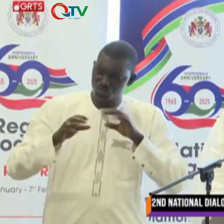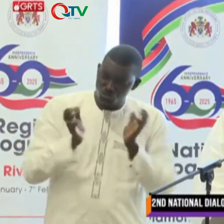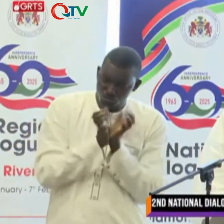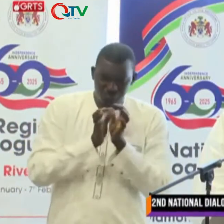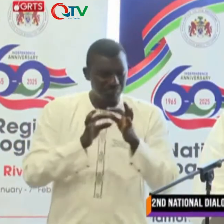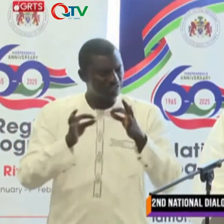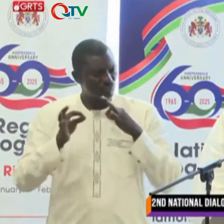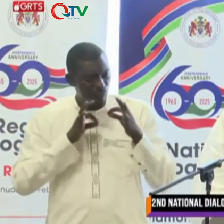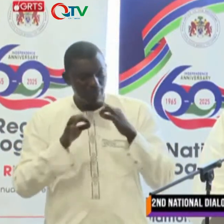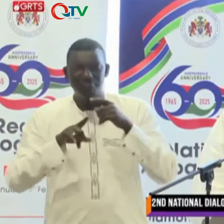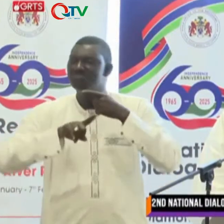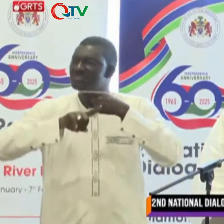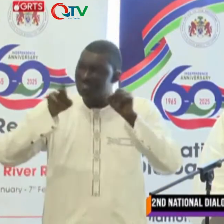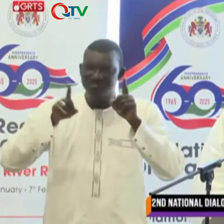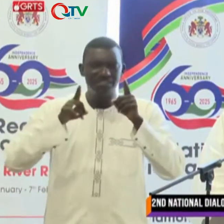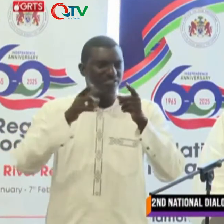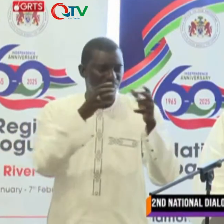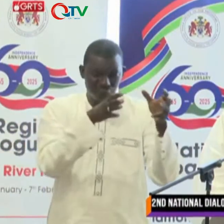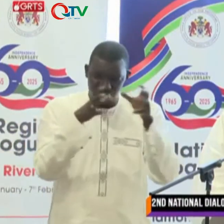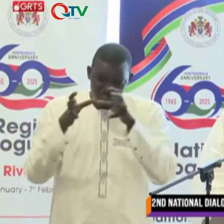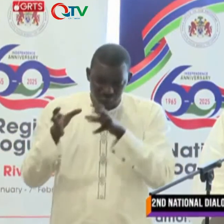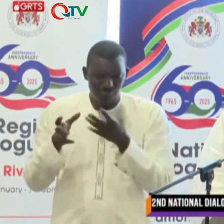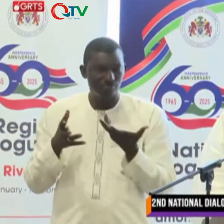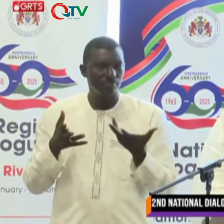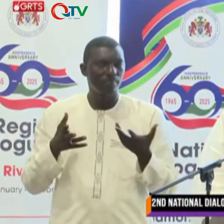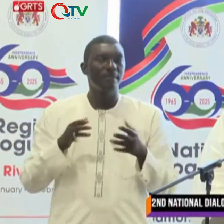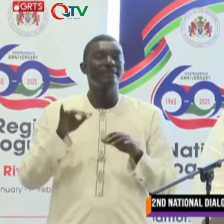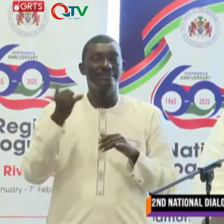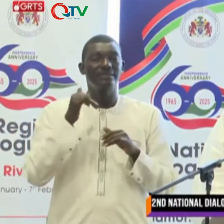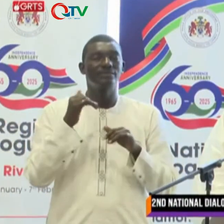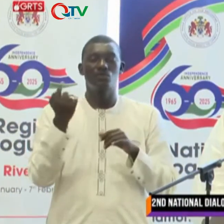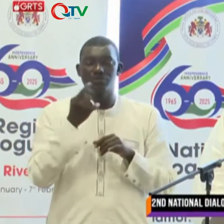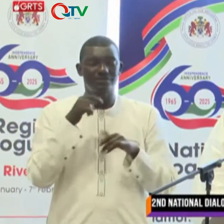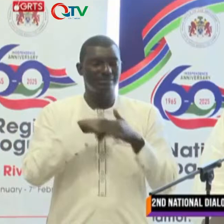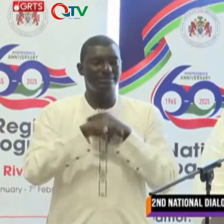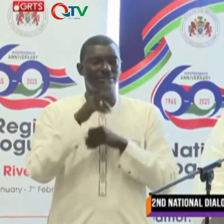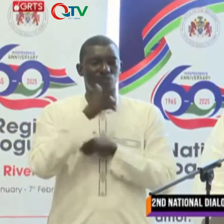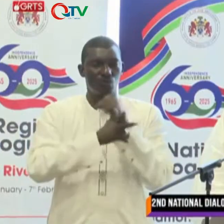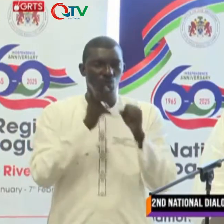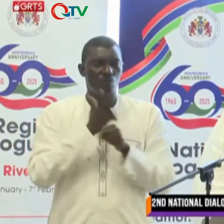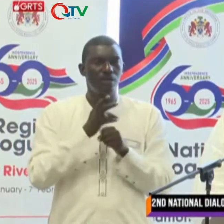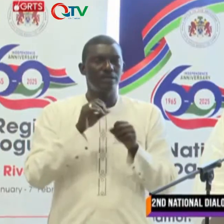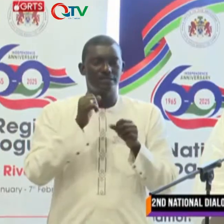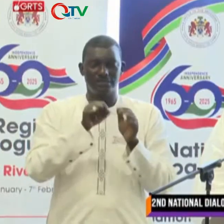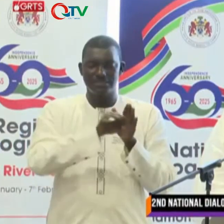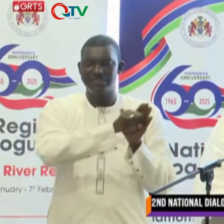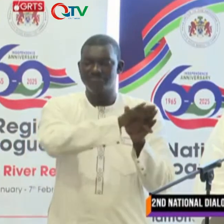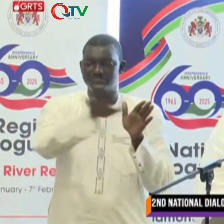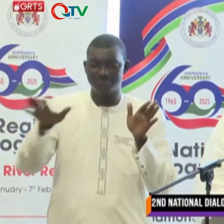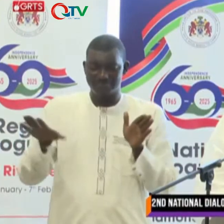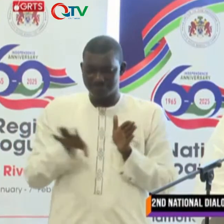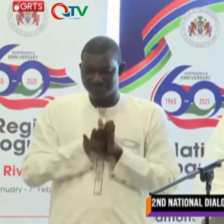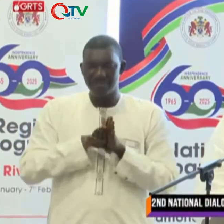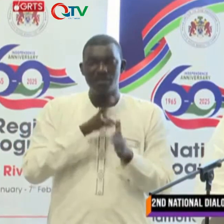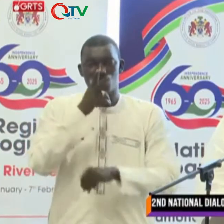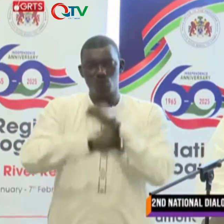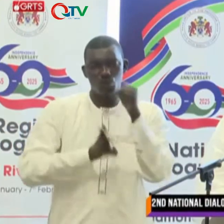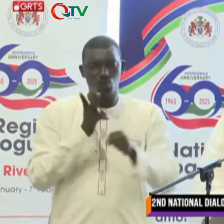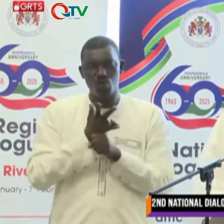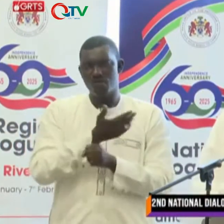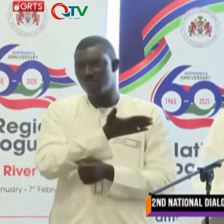of different sects. Yet it is only this earth he has spread out for us, with all our